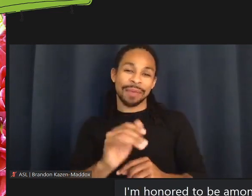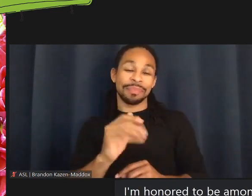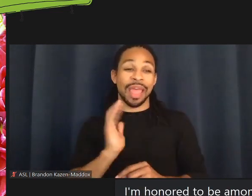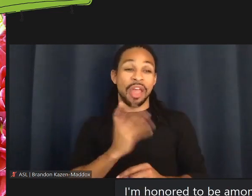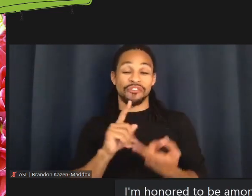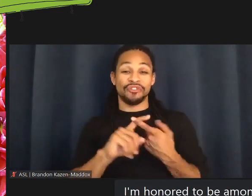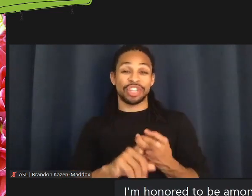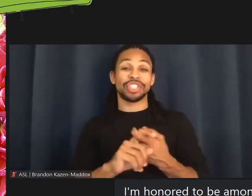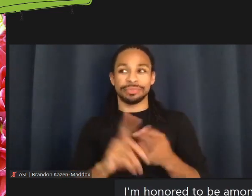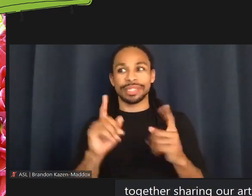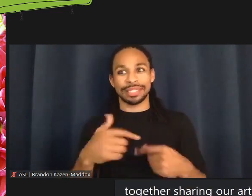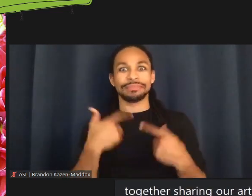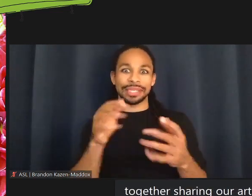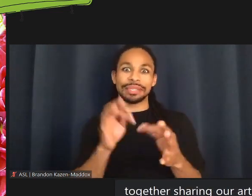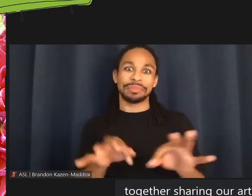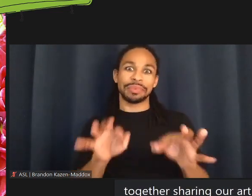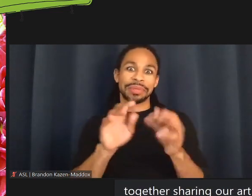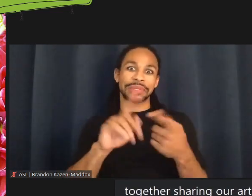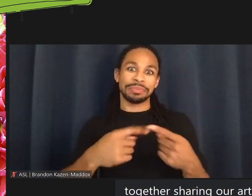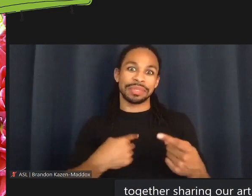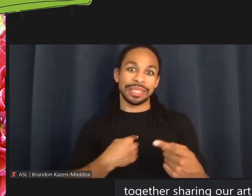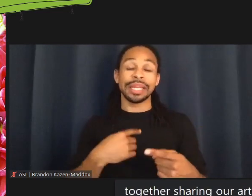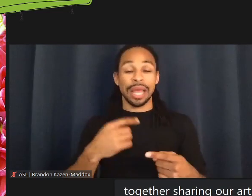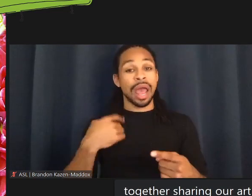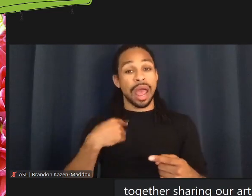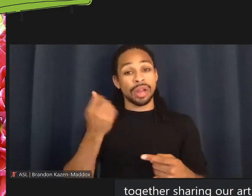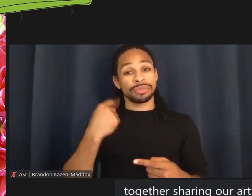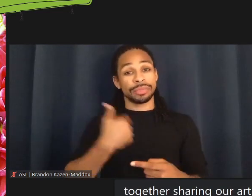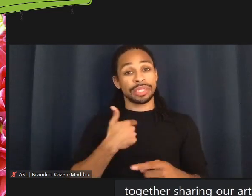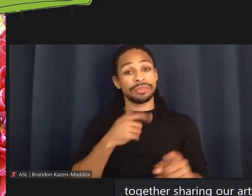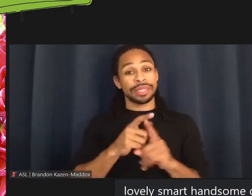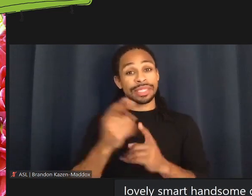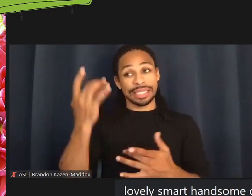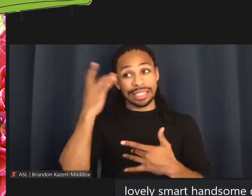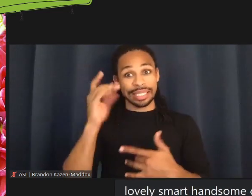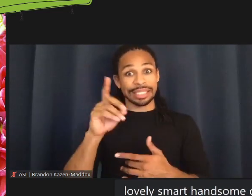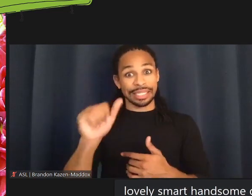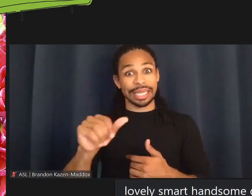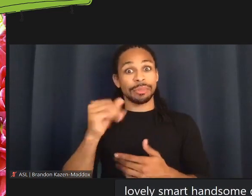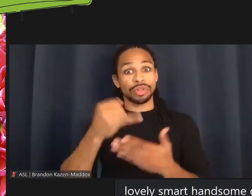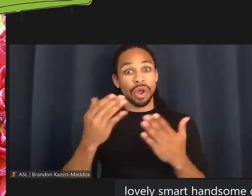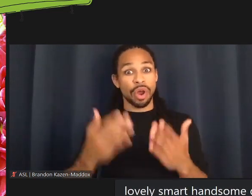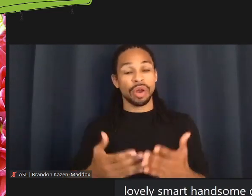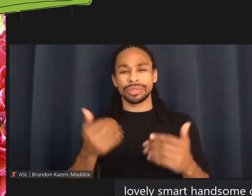I understand myself as a sick, disabled, queer artist trying to write my